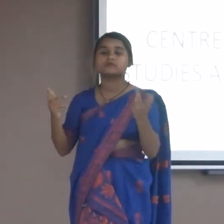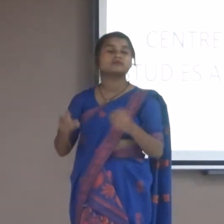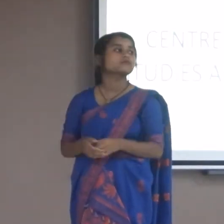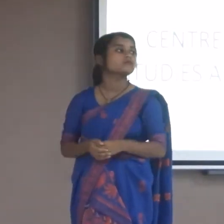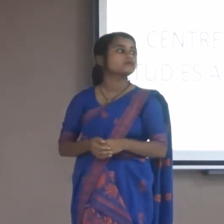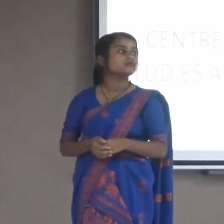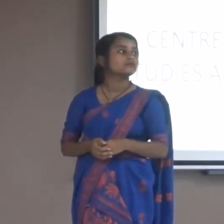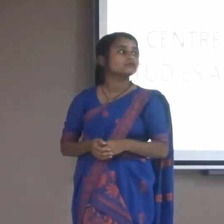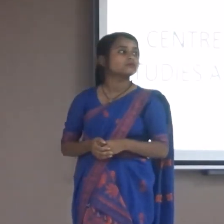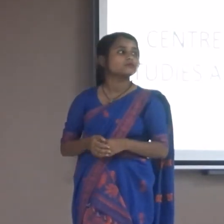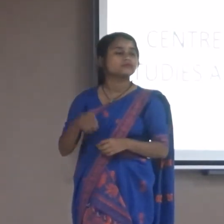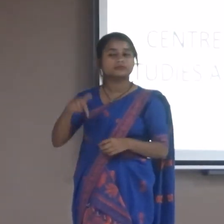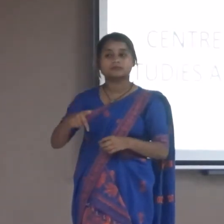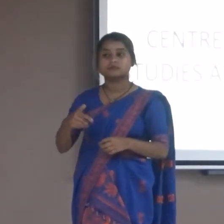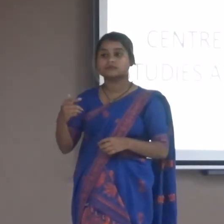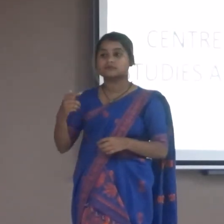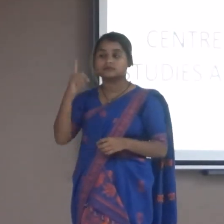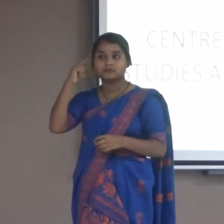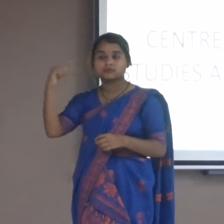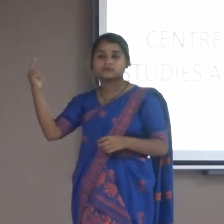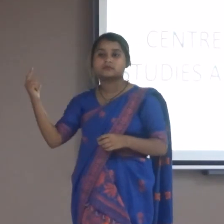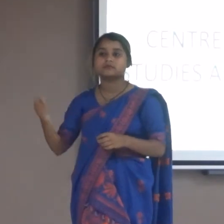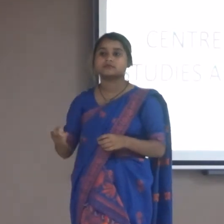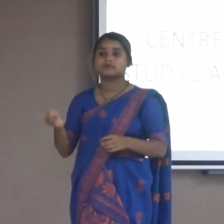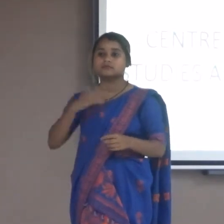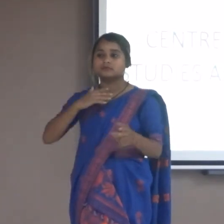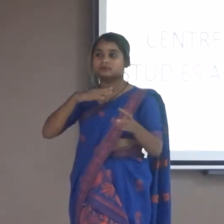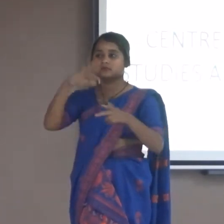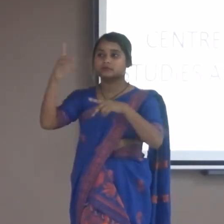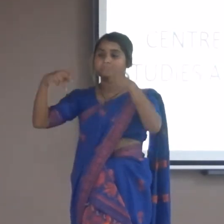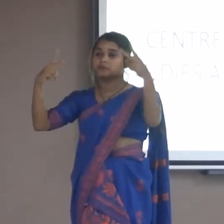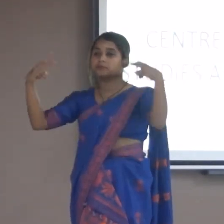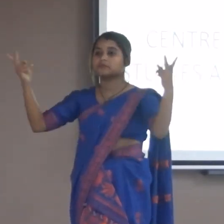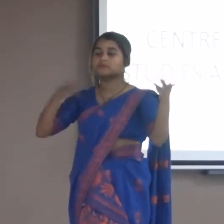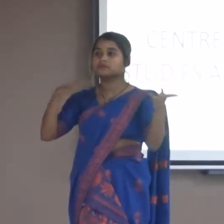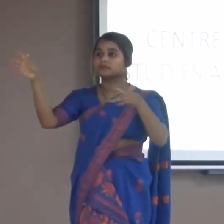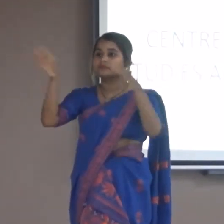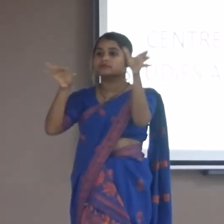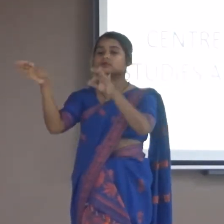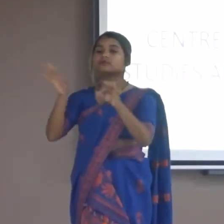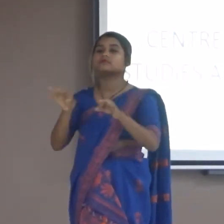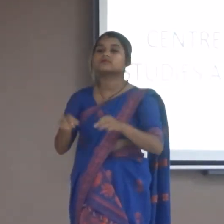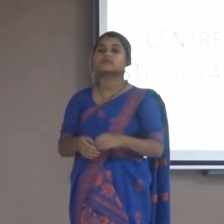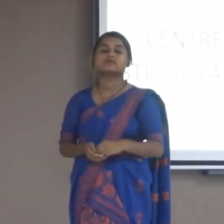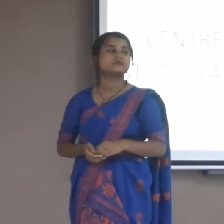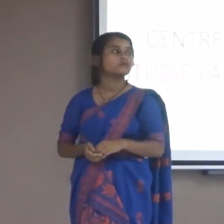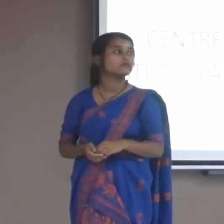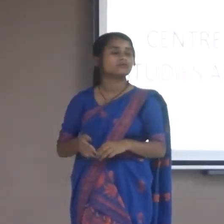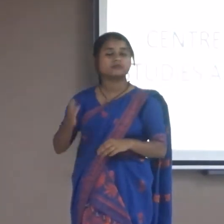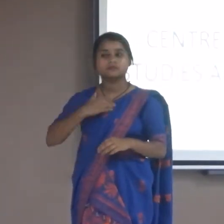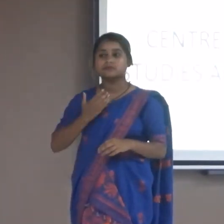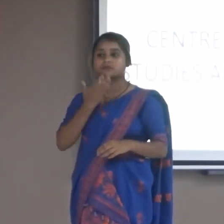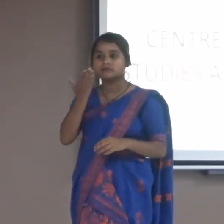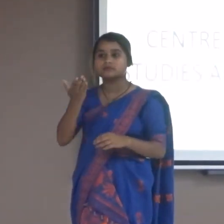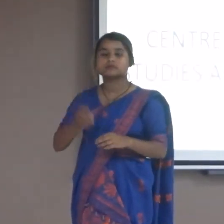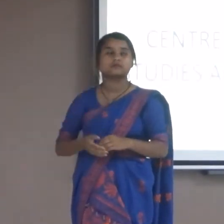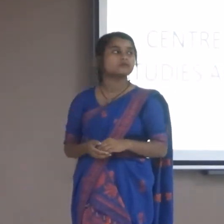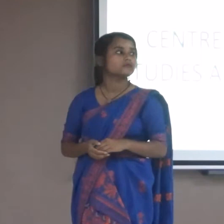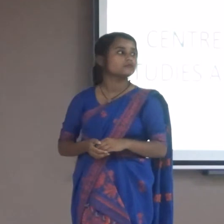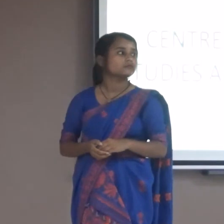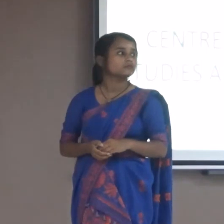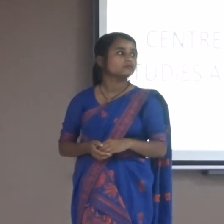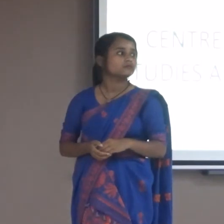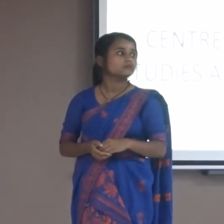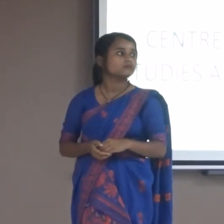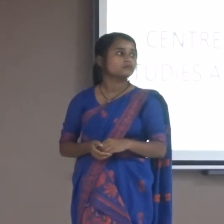about the mindset, we need to create awareness, the mindset. But I must say,